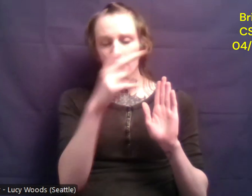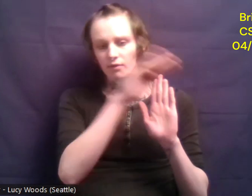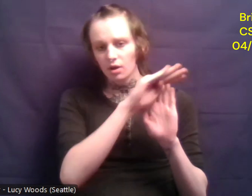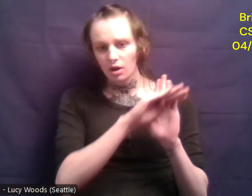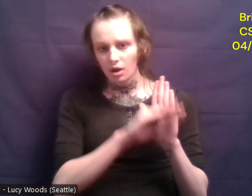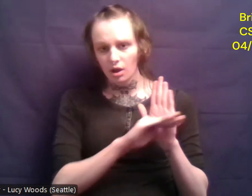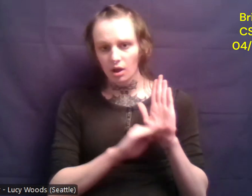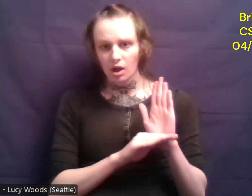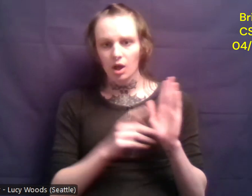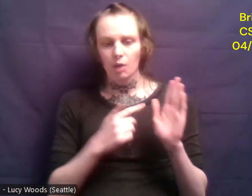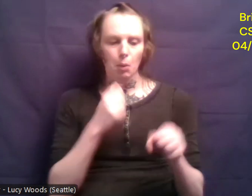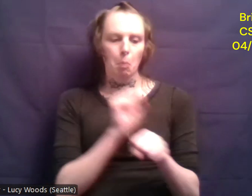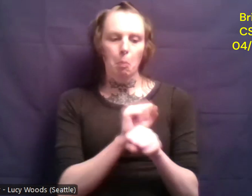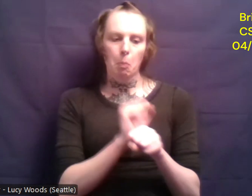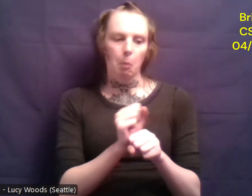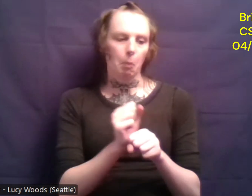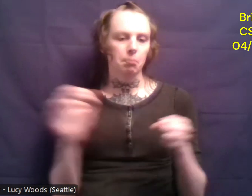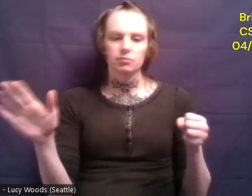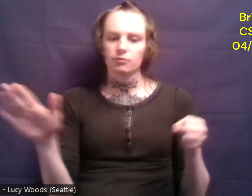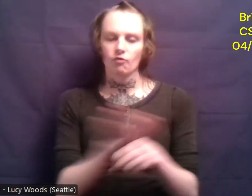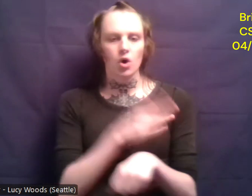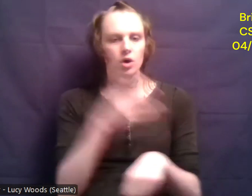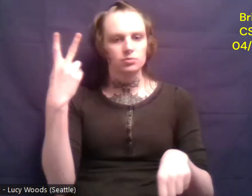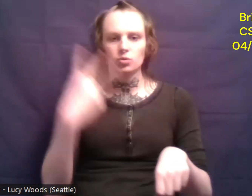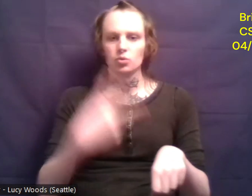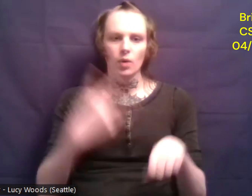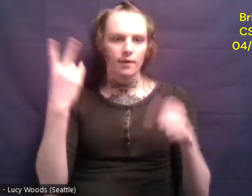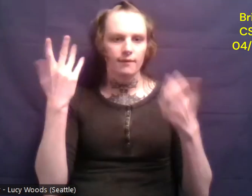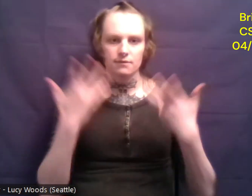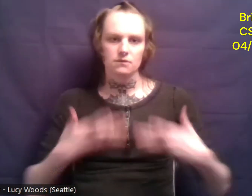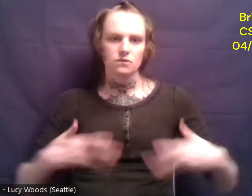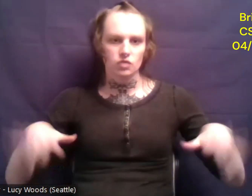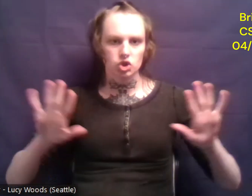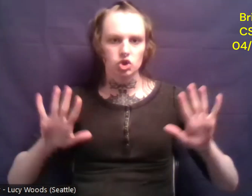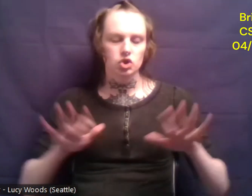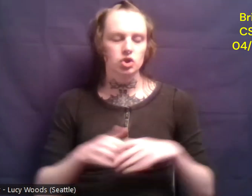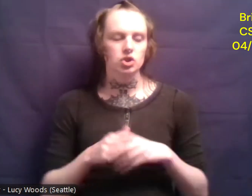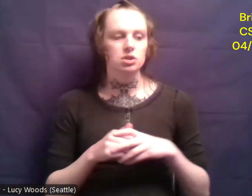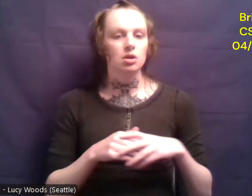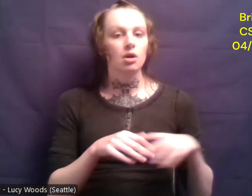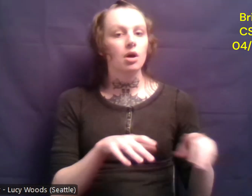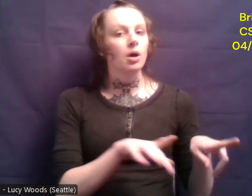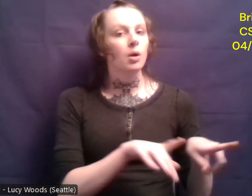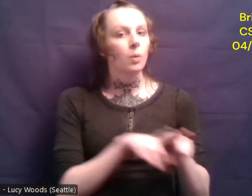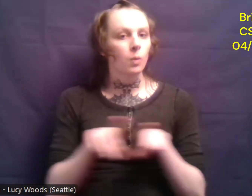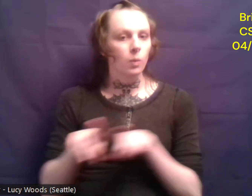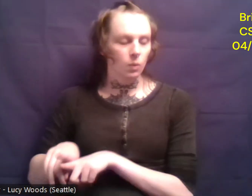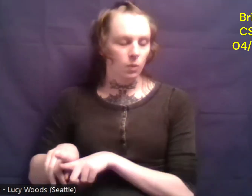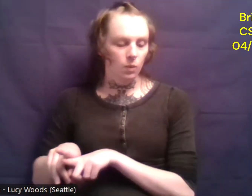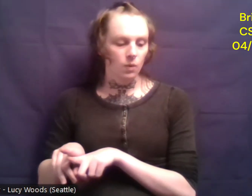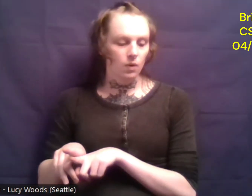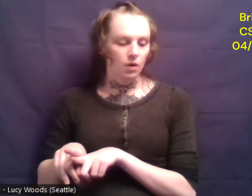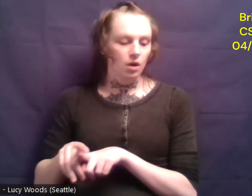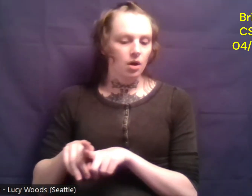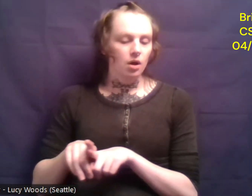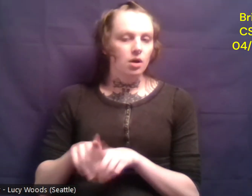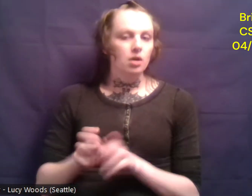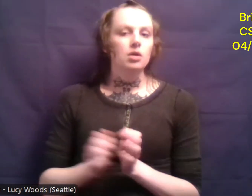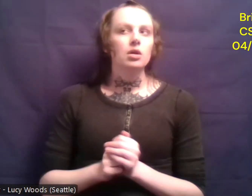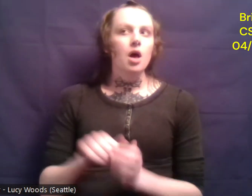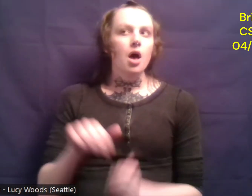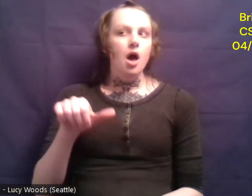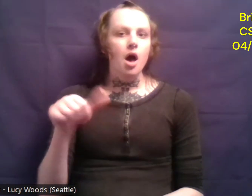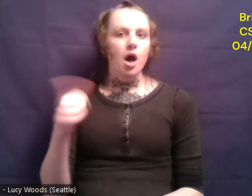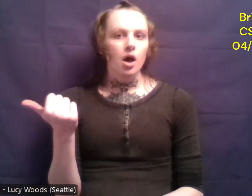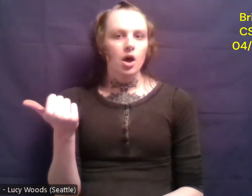twice. I also went through the steps with another recovery group, Eating